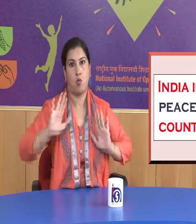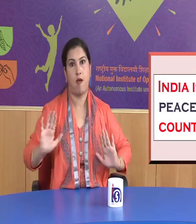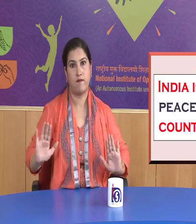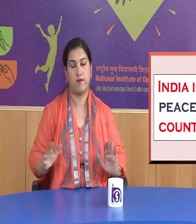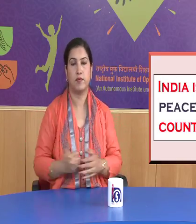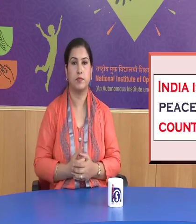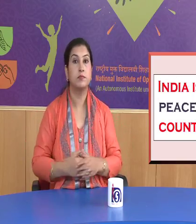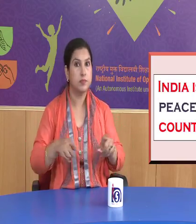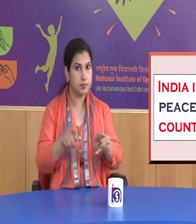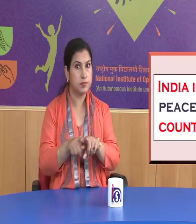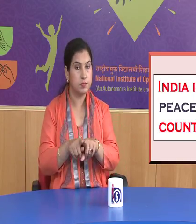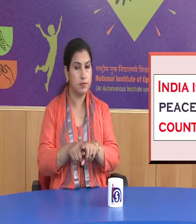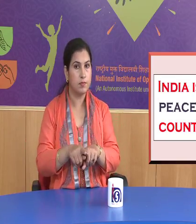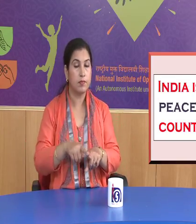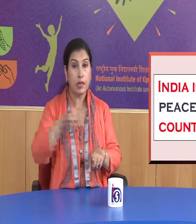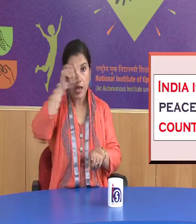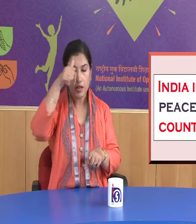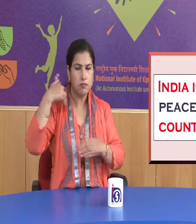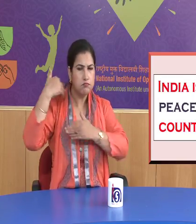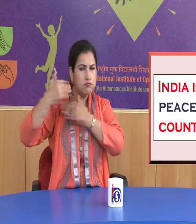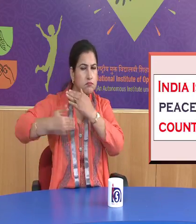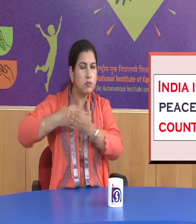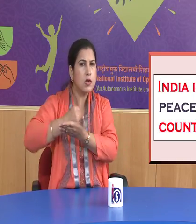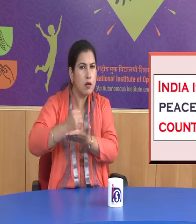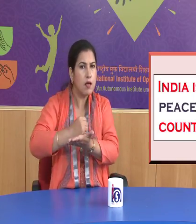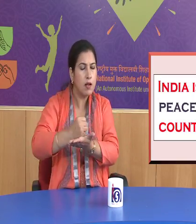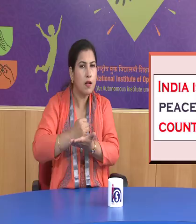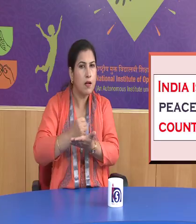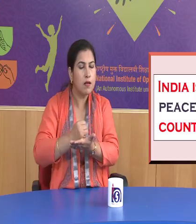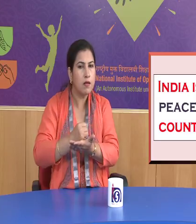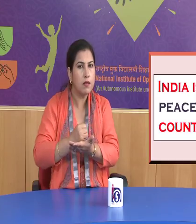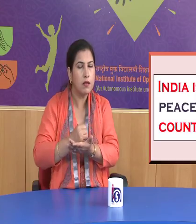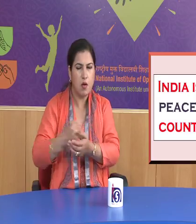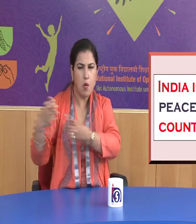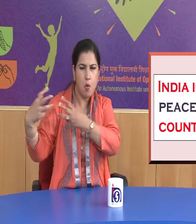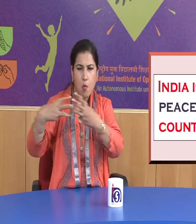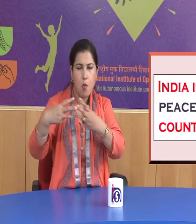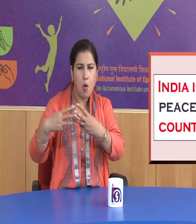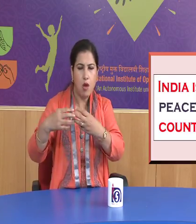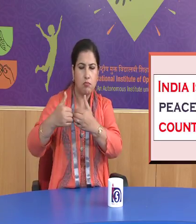and it has always tried to remain away from war.